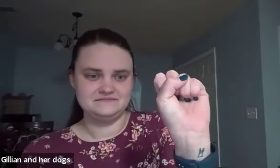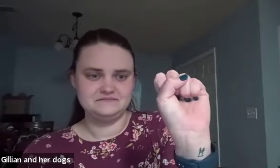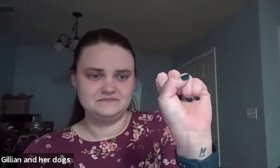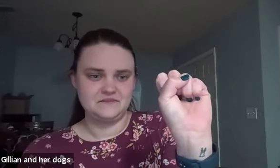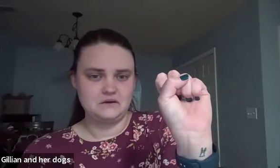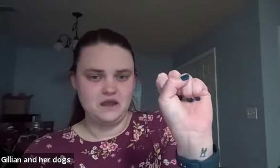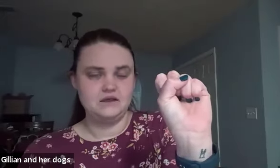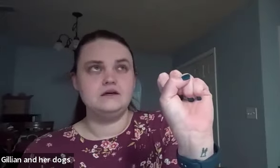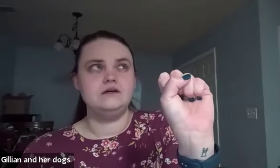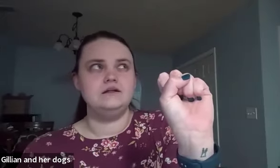Okay,